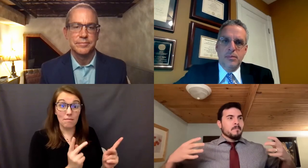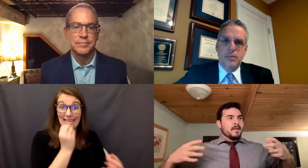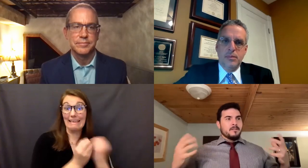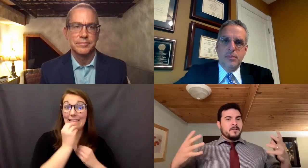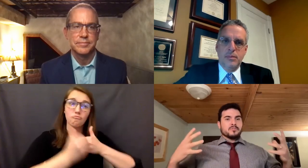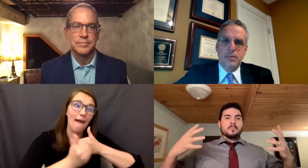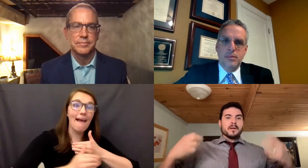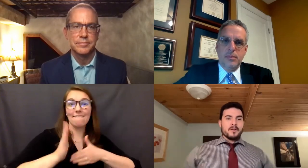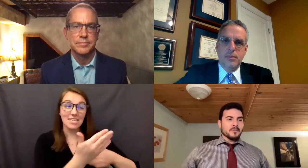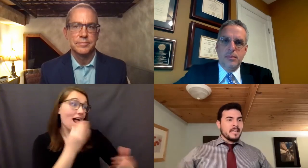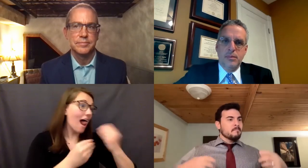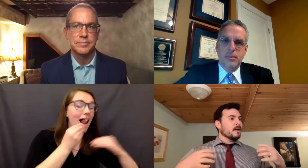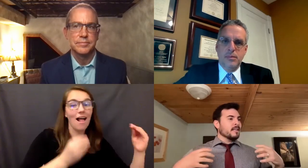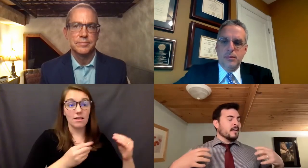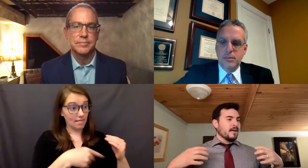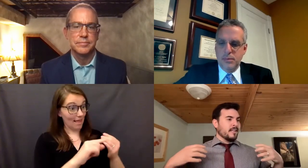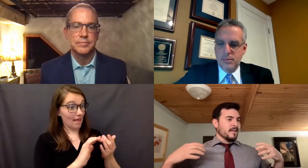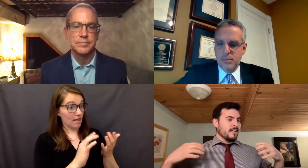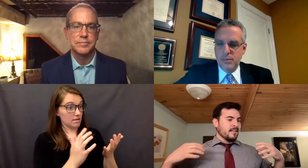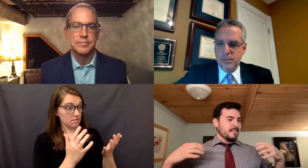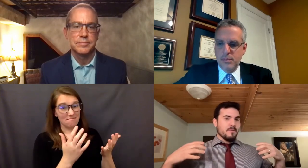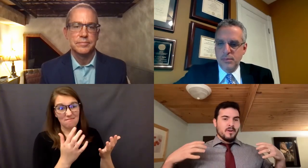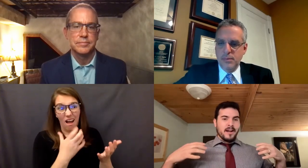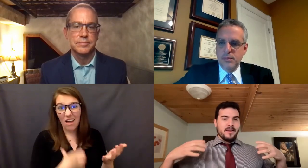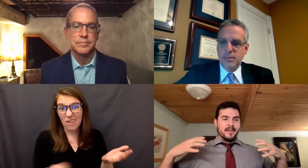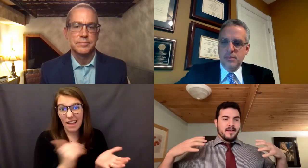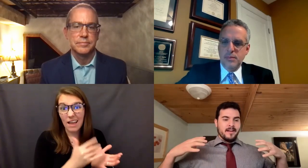become, superheroes. They didn't,